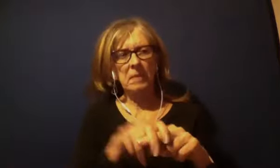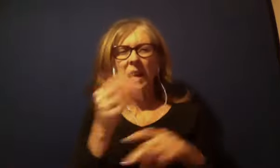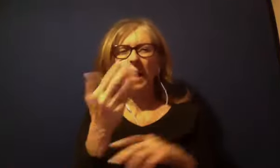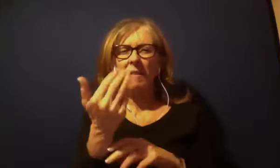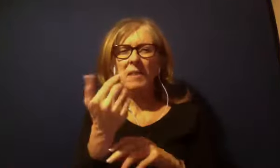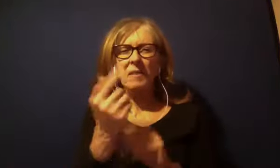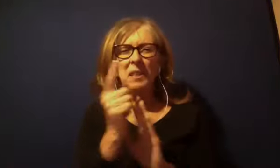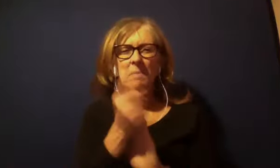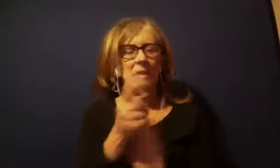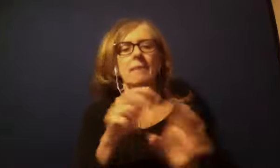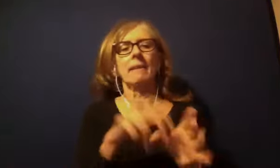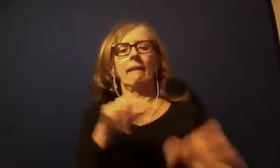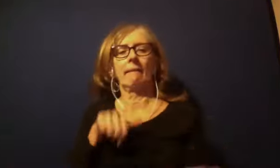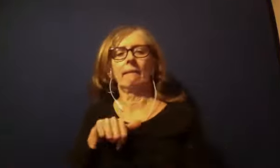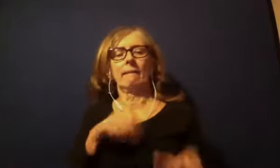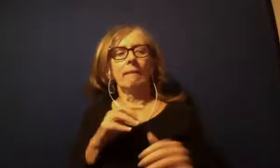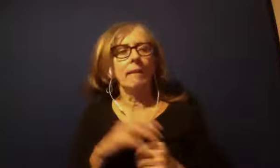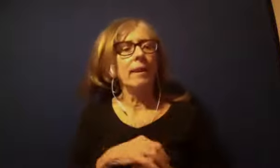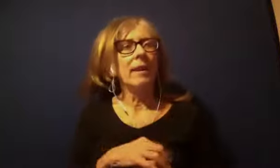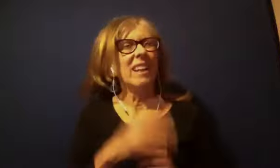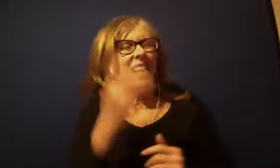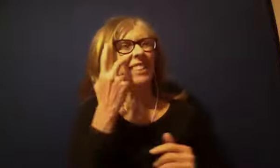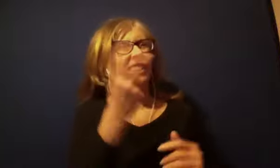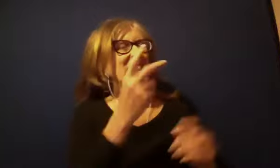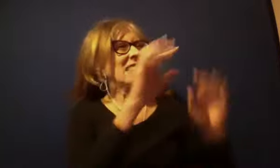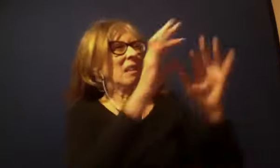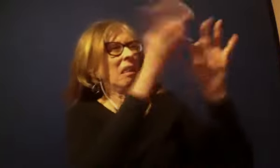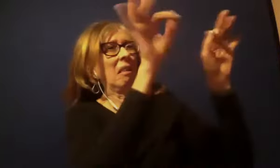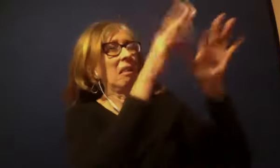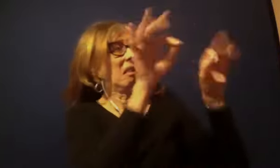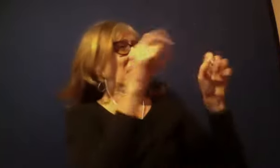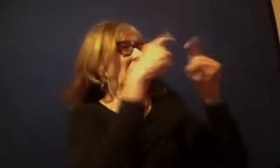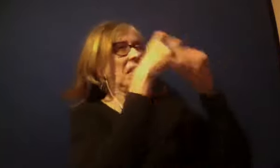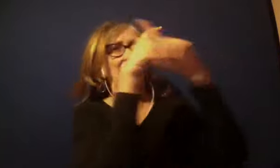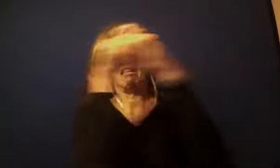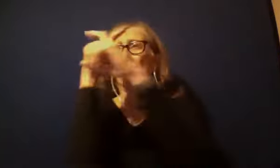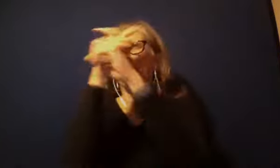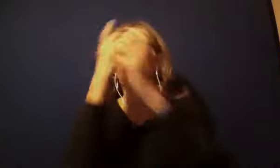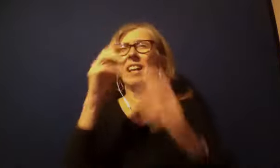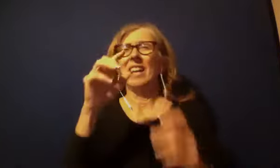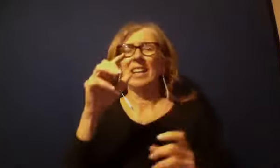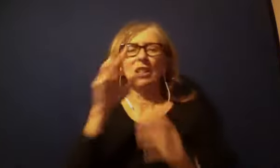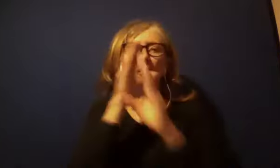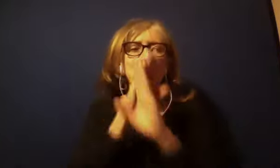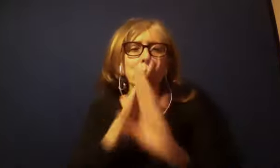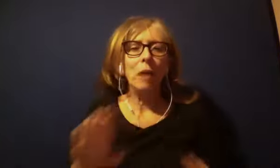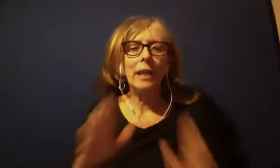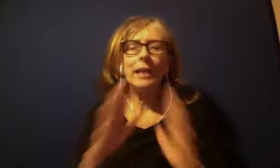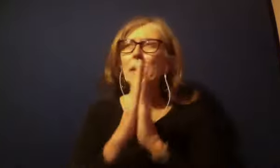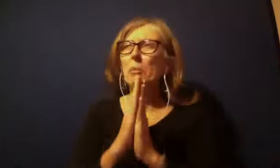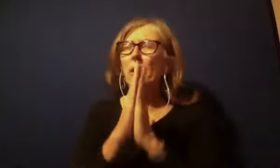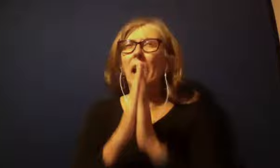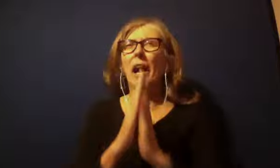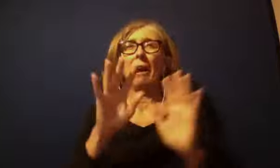like cultish kind of looking, those days they had those, the Serenity Prayer and that Gothic kind of writing, and they were sort